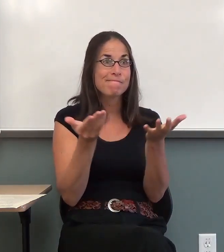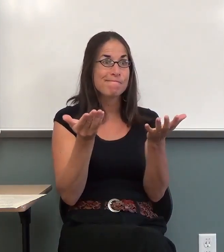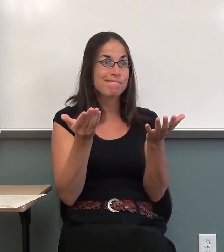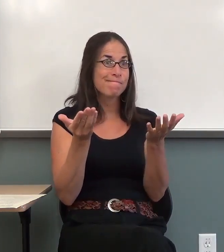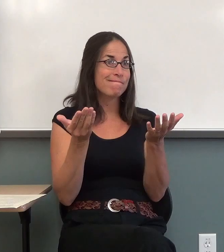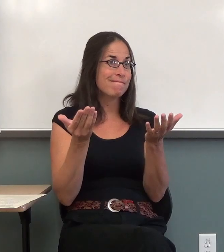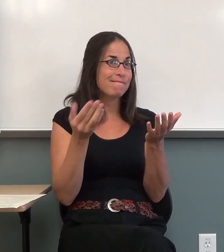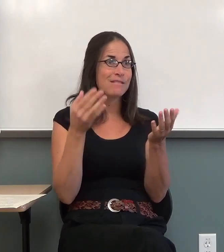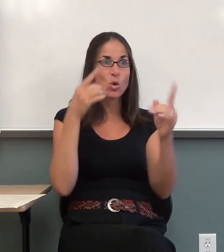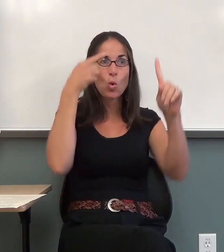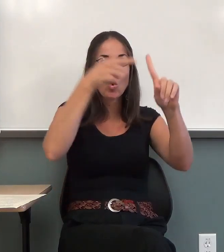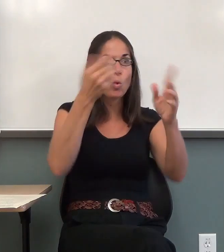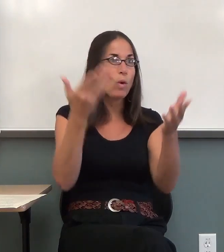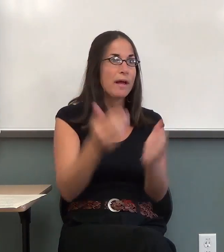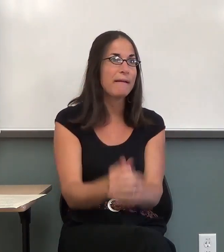would you be doing? That would be to what?